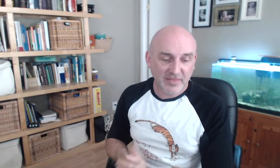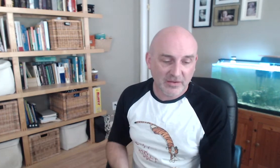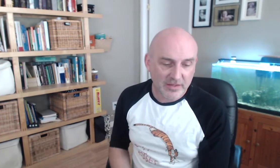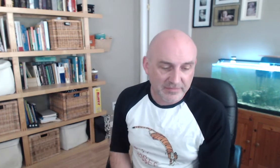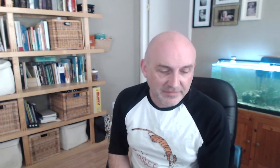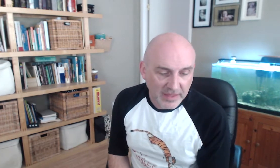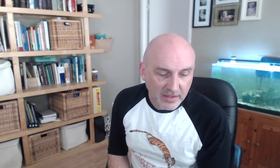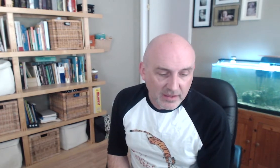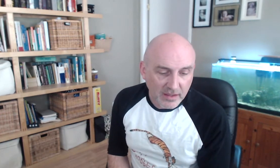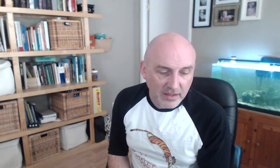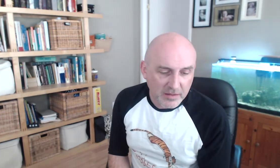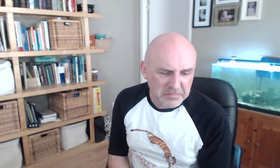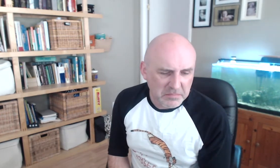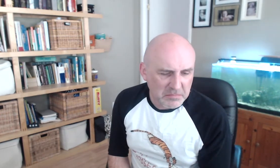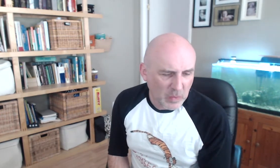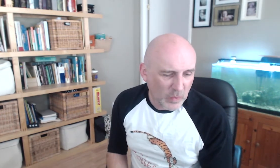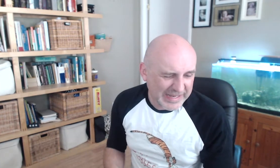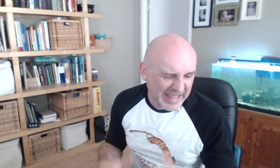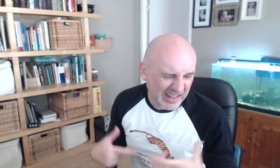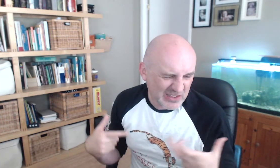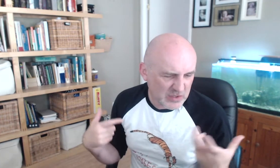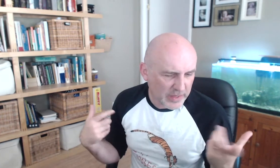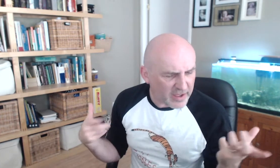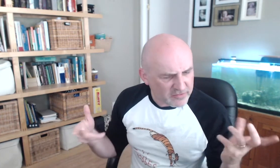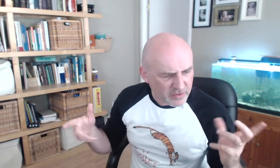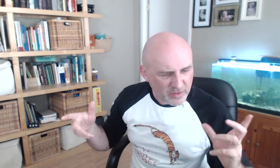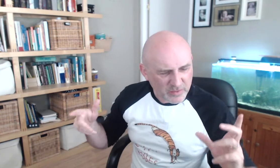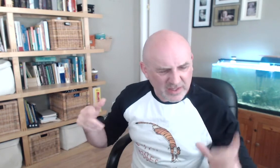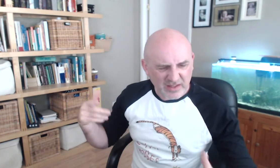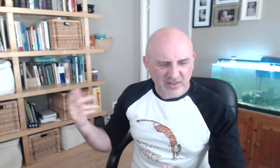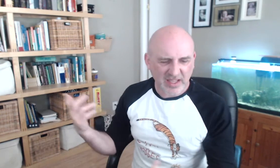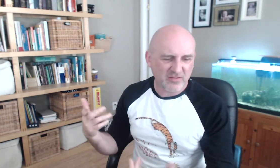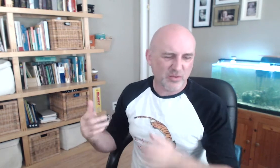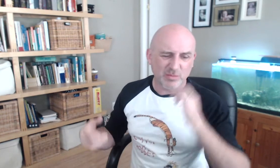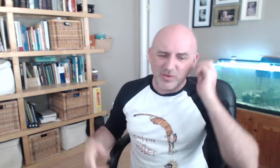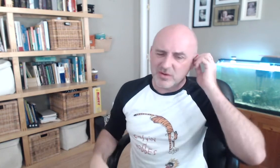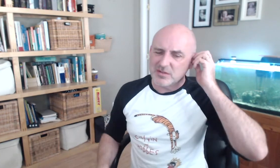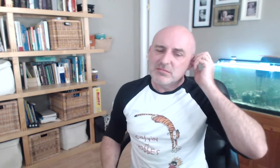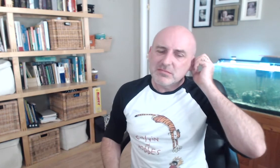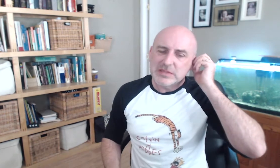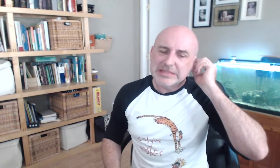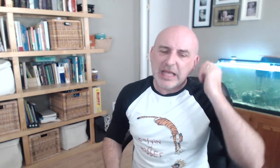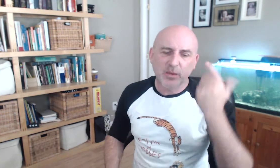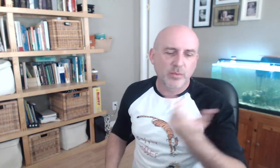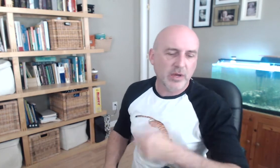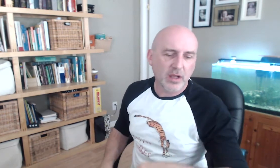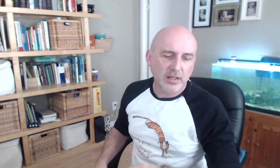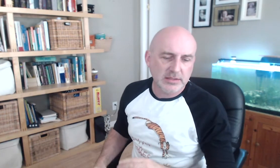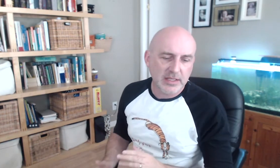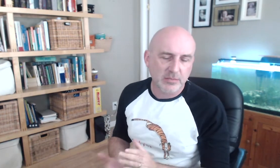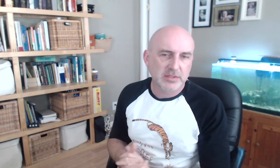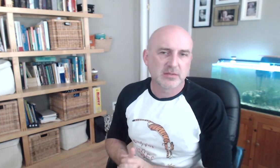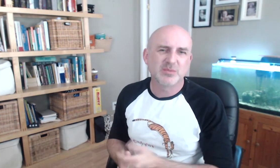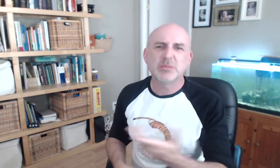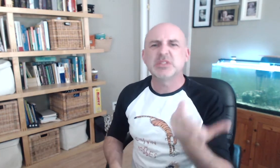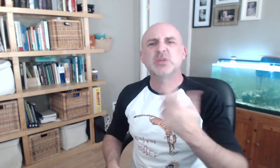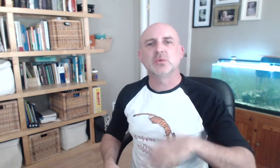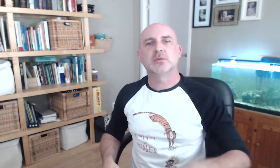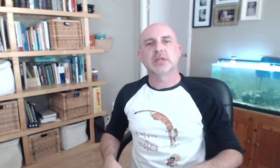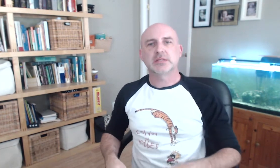Good. What else do I have for you? I really only have one more sign, one more concept, or maybe two that we can talk